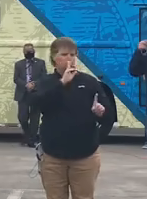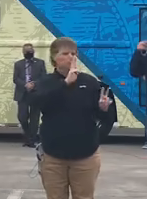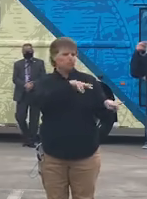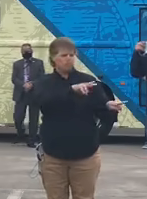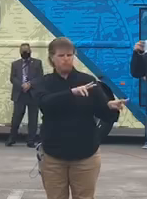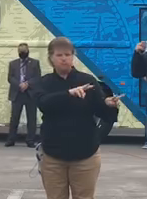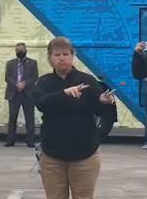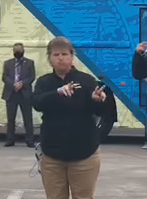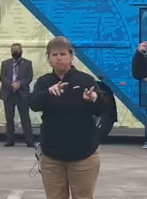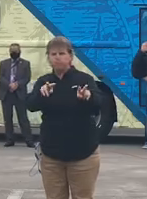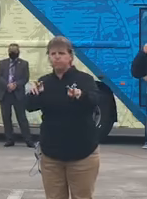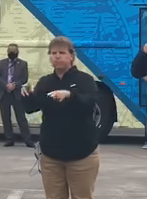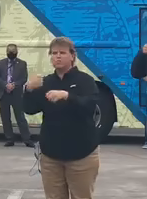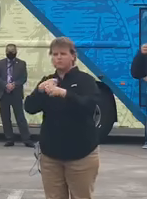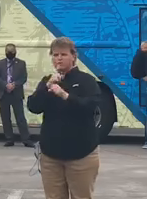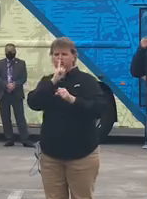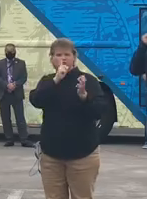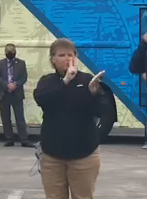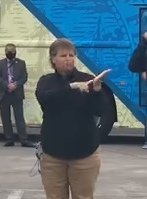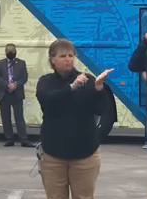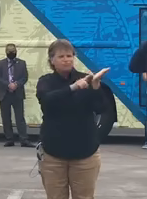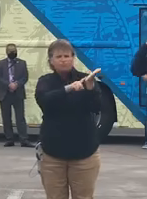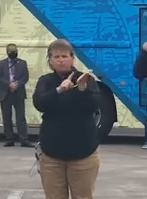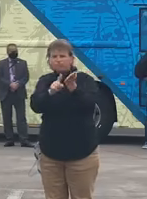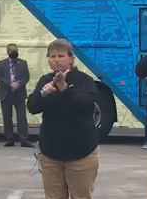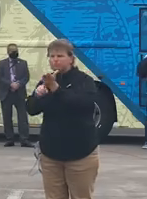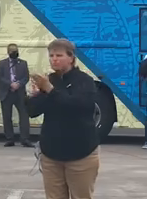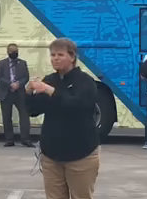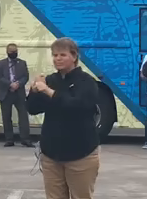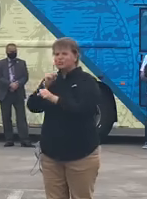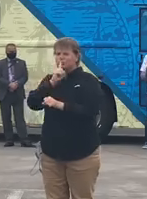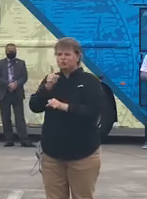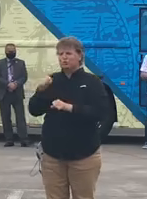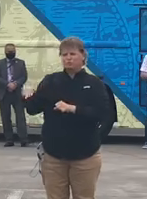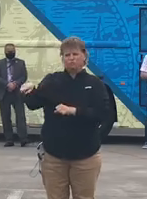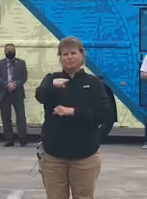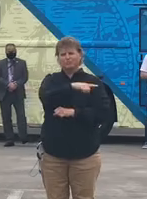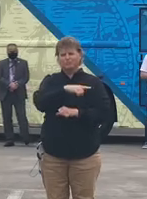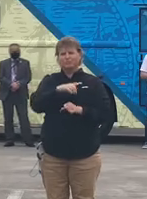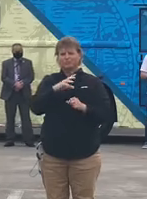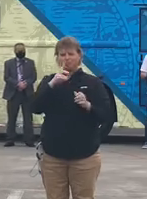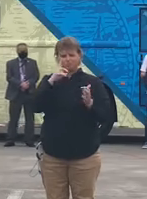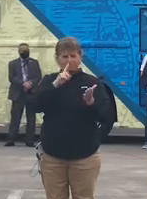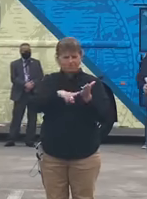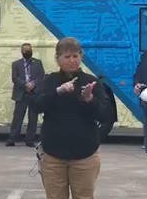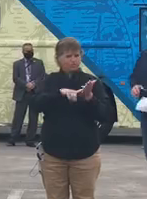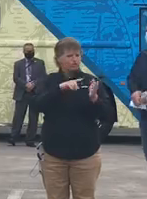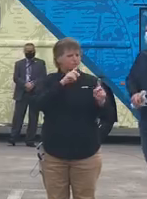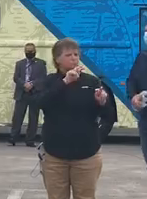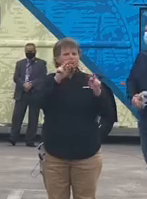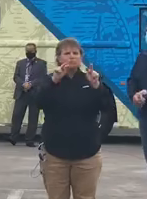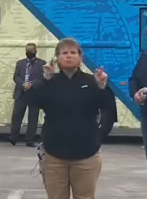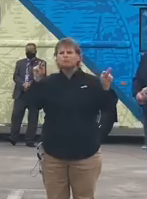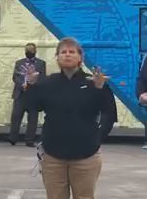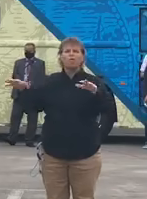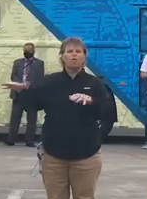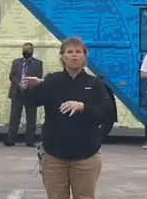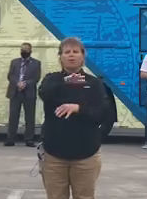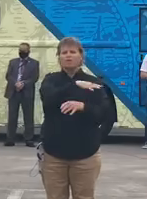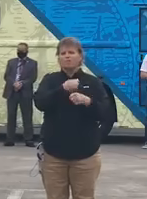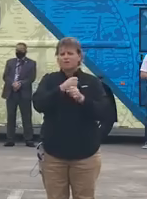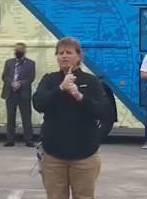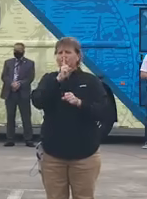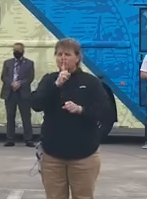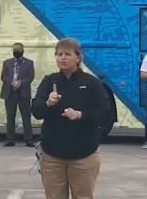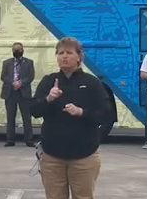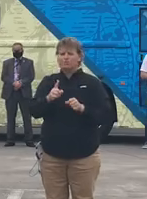over 1,000 inspections a day. And what we found is a very, very high number of compliance. And the ones that aren't complying,